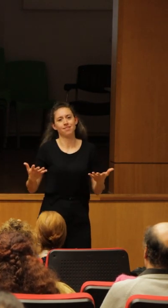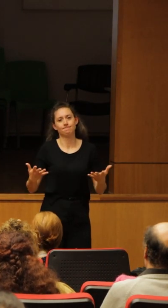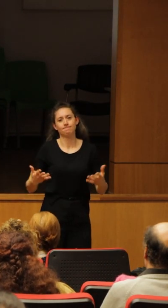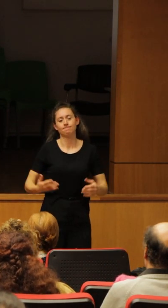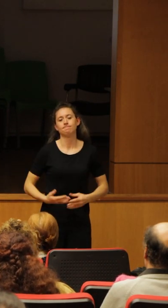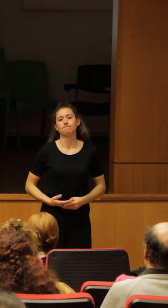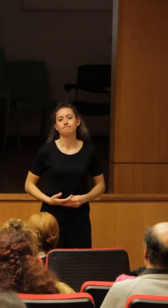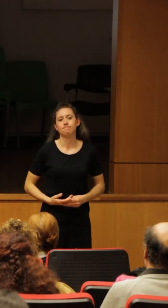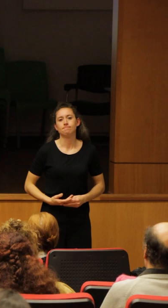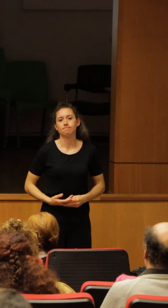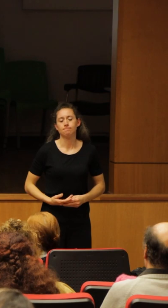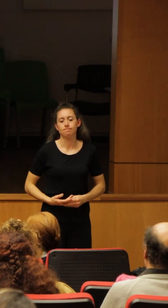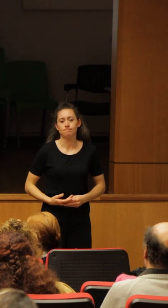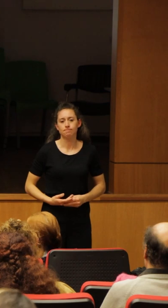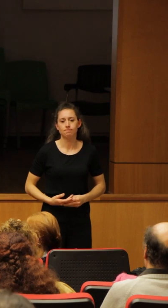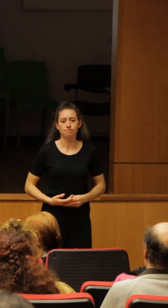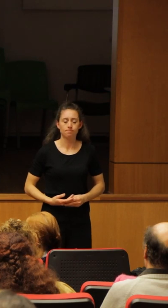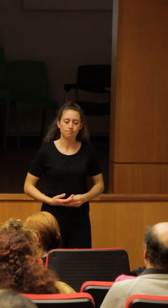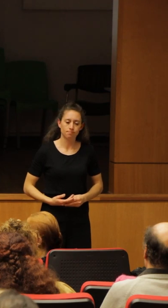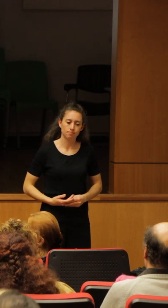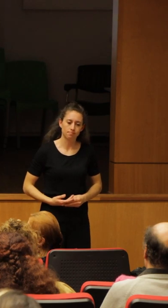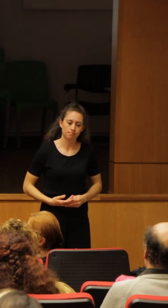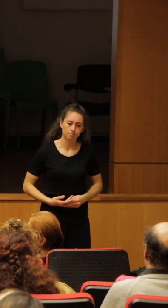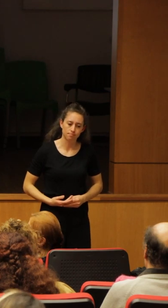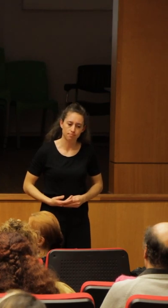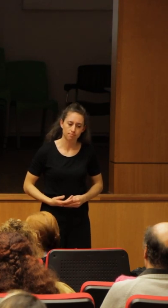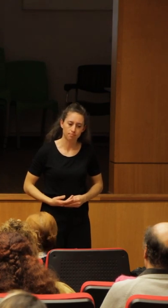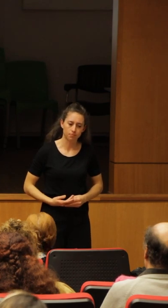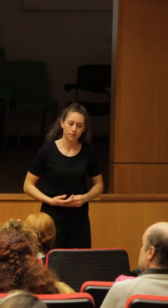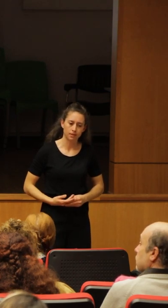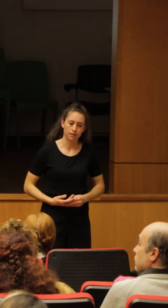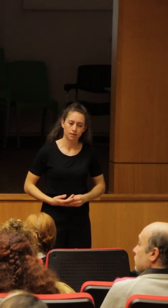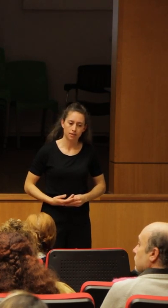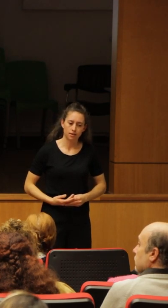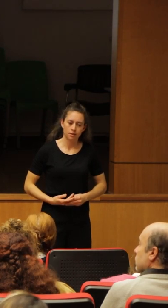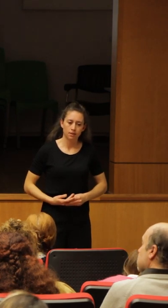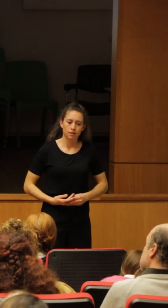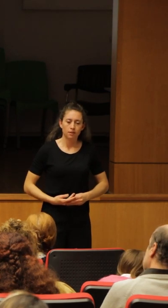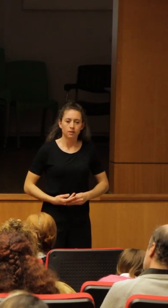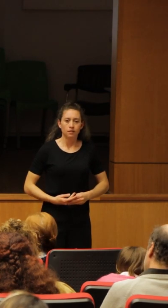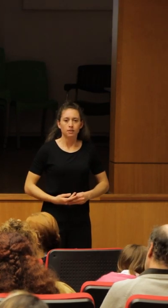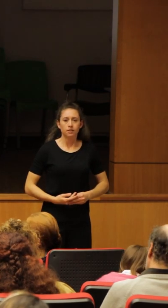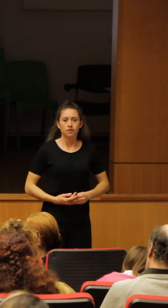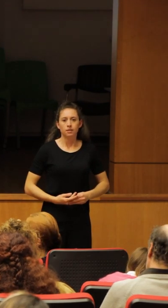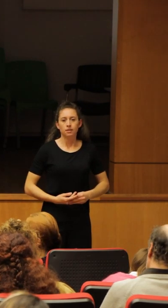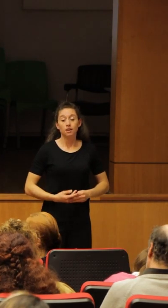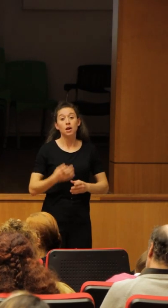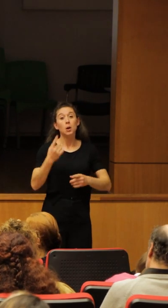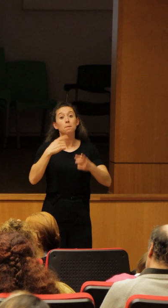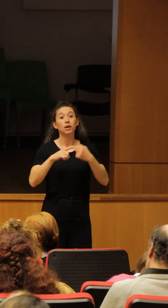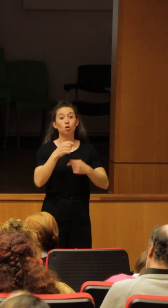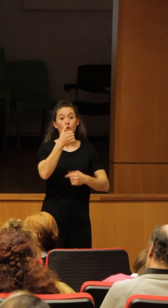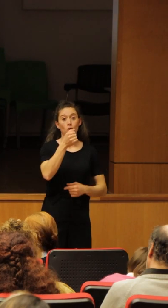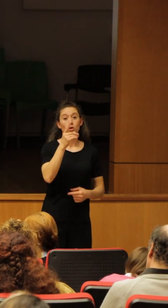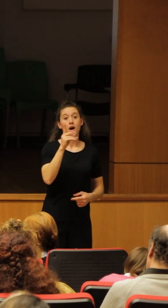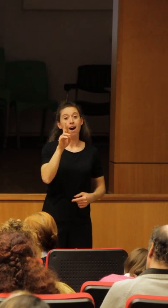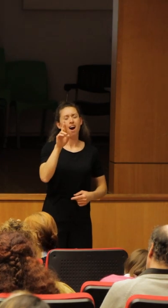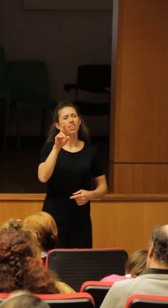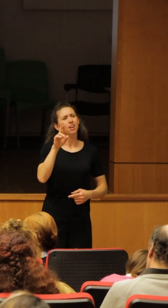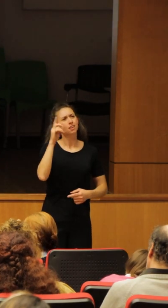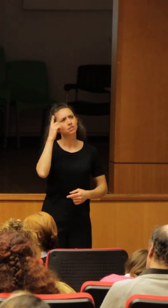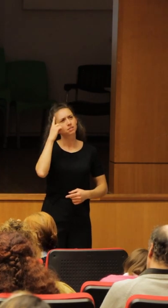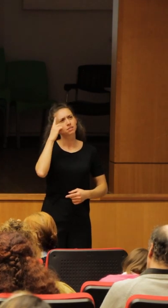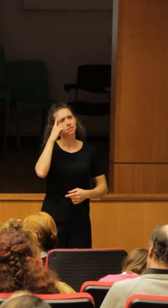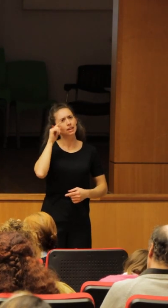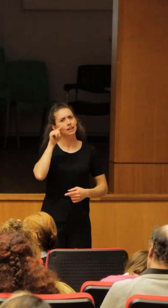what Adler saw, this sense of oneness, this feeling of oneness, as a goal. Pero Adler entonces se